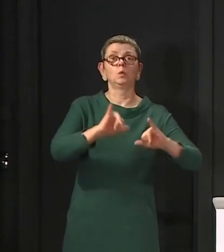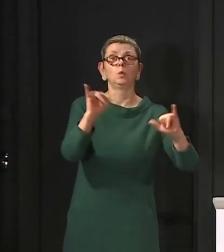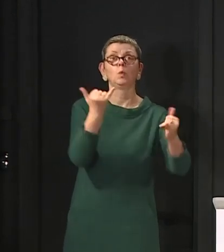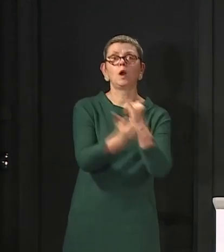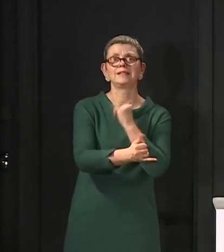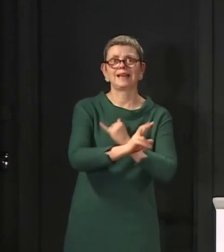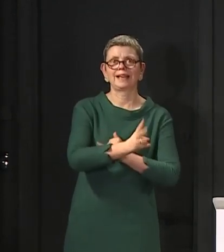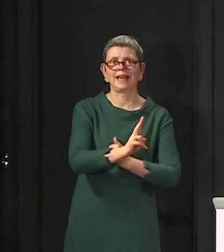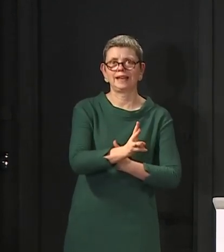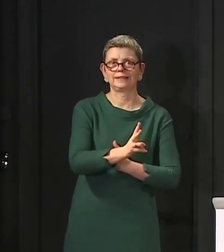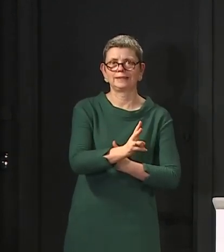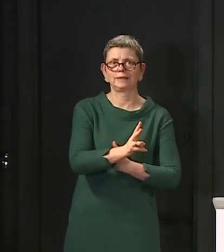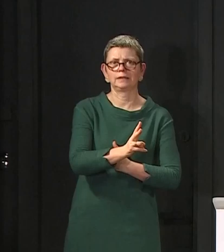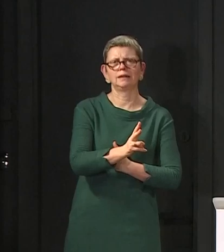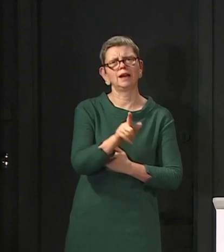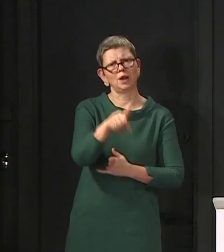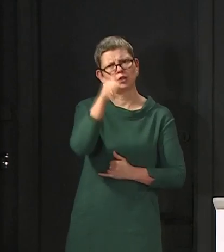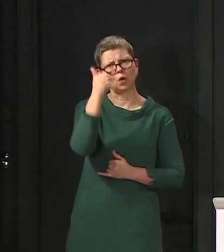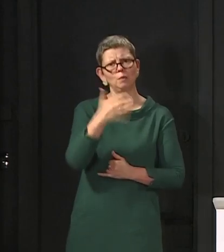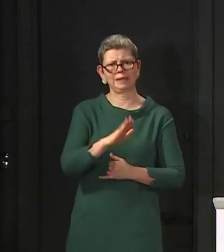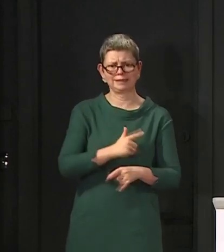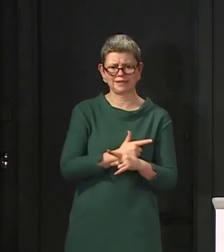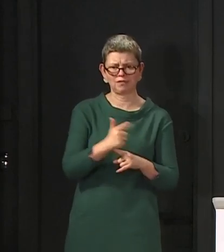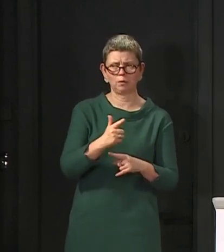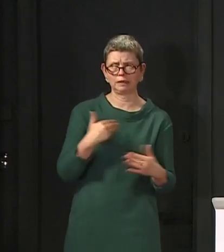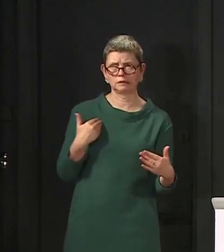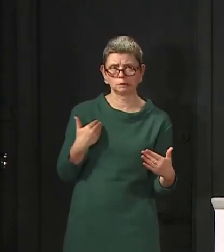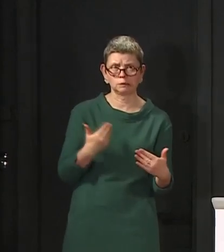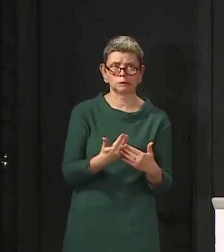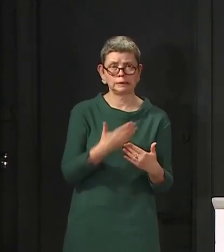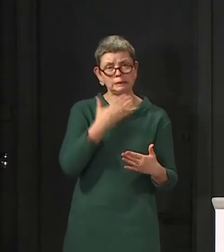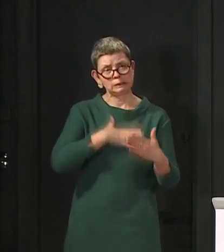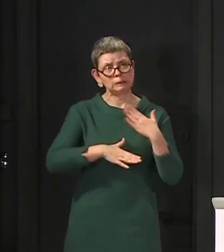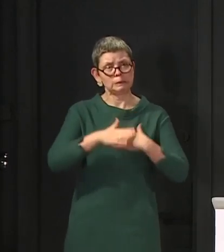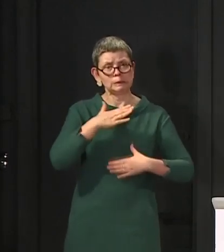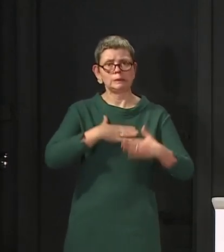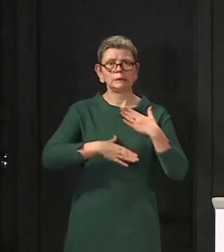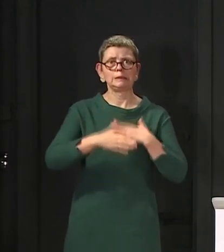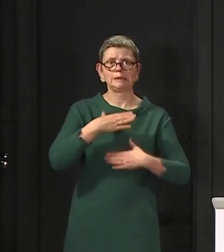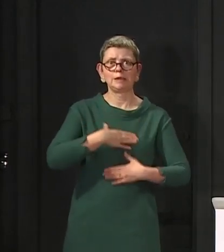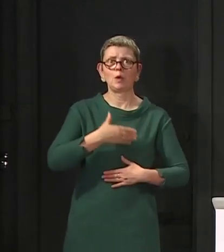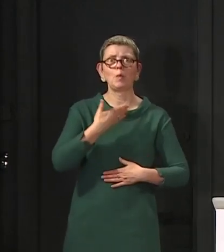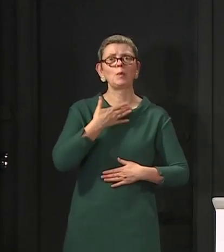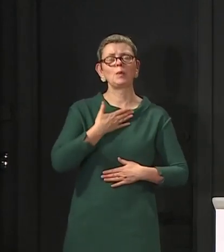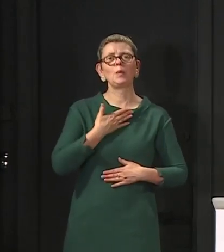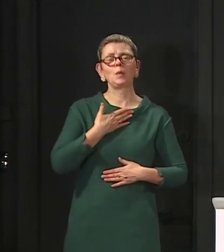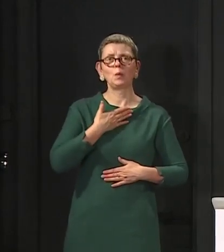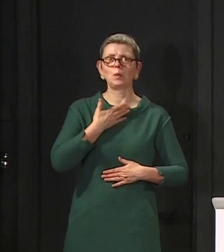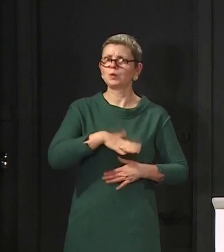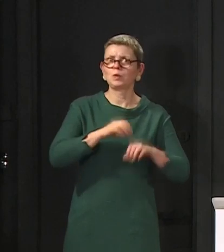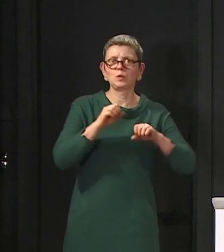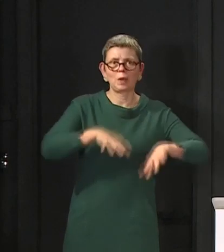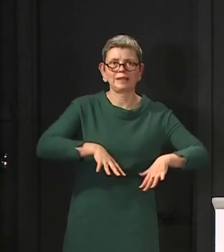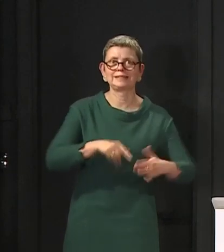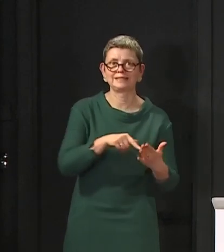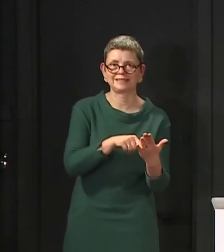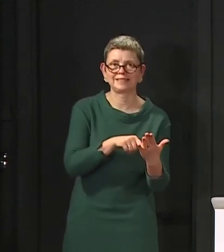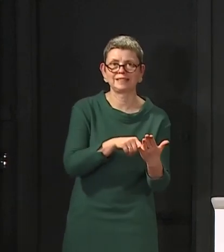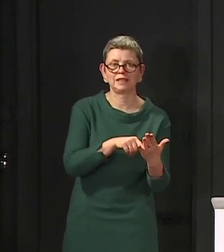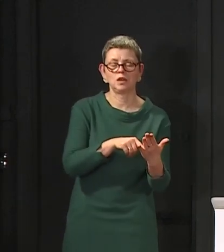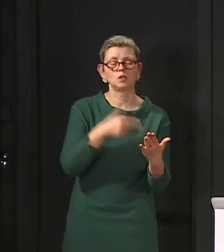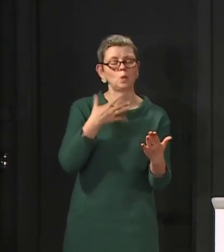me that after everything we've all been through in these past number of weeks, it would be really, really, really wrong for us